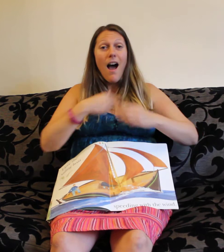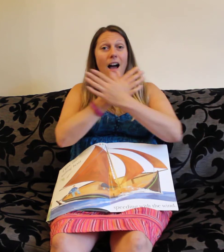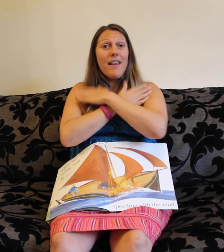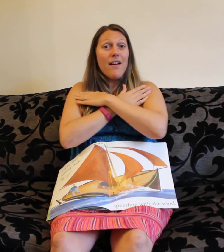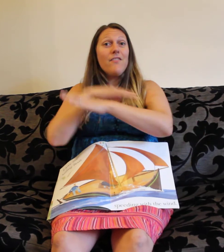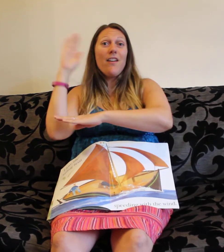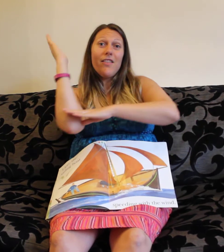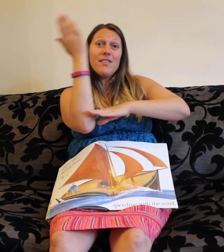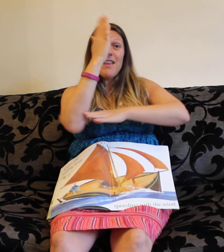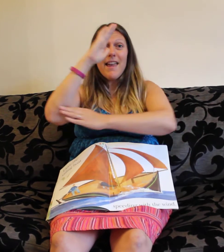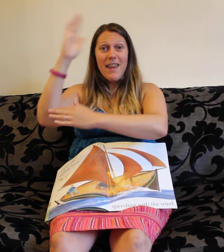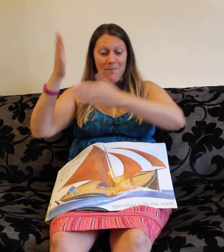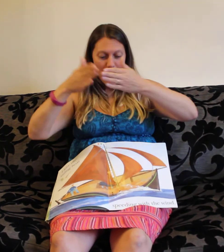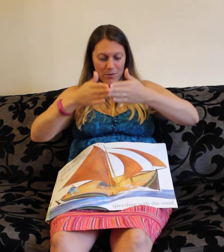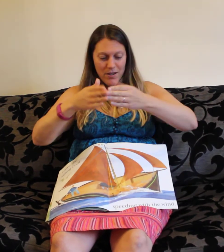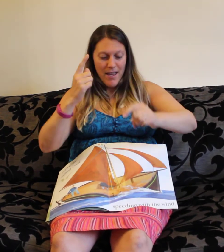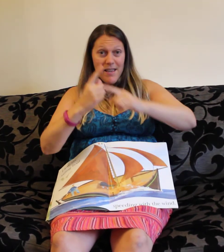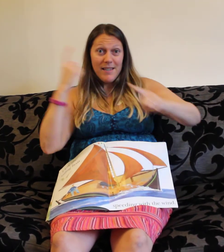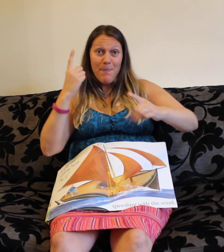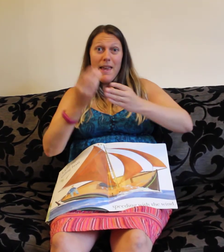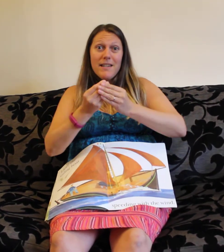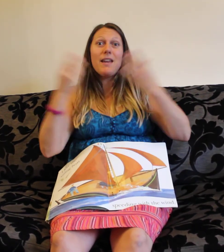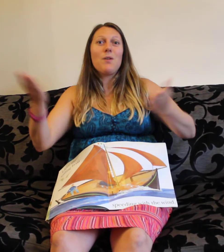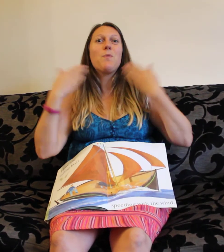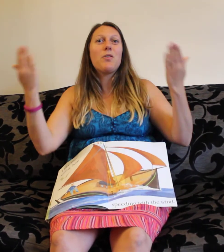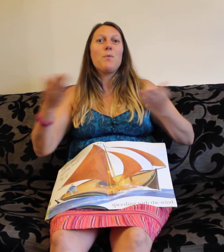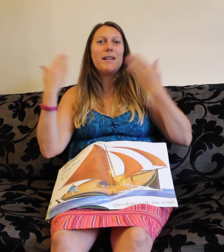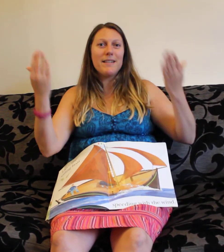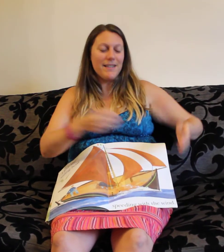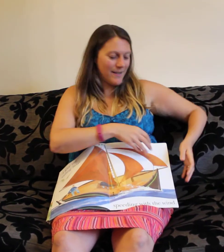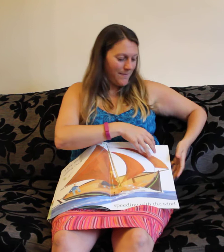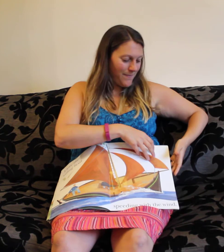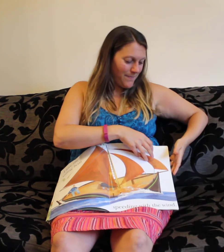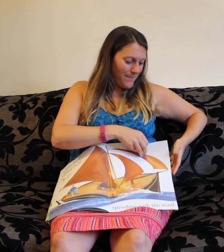I love the sailing boat speeding with the wind.